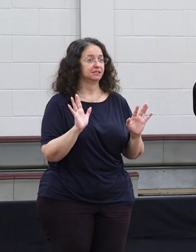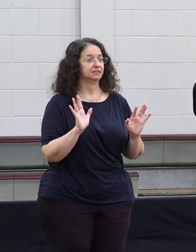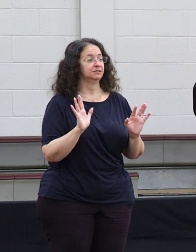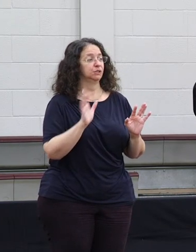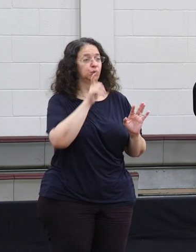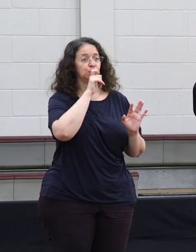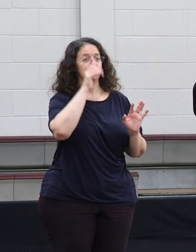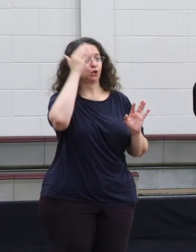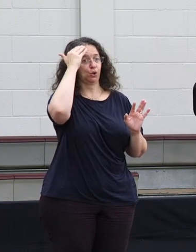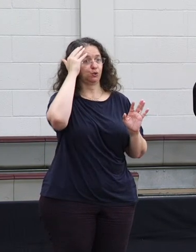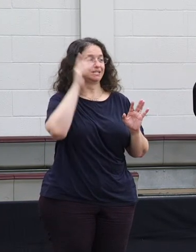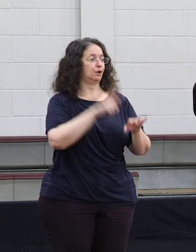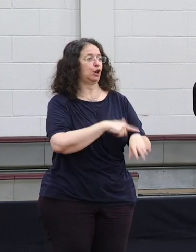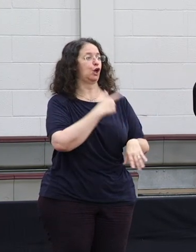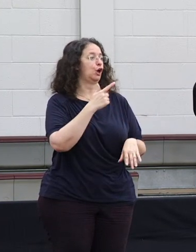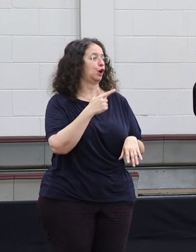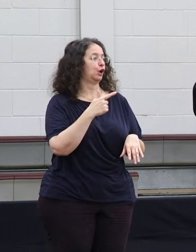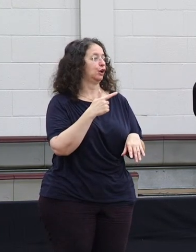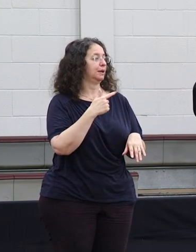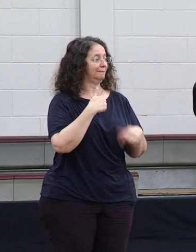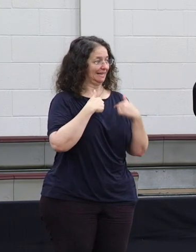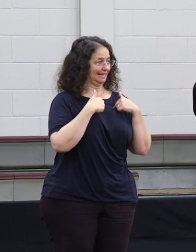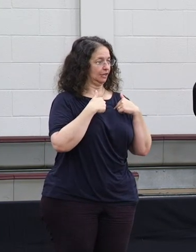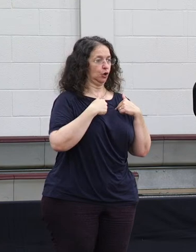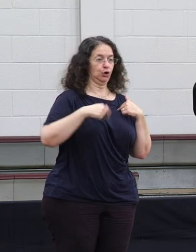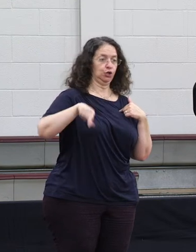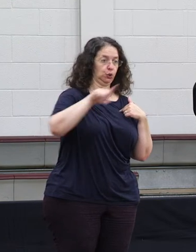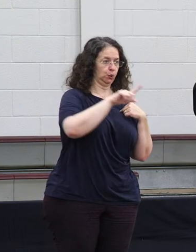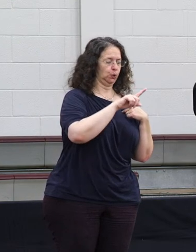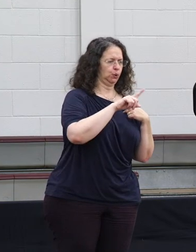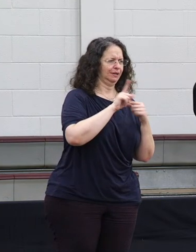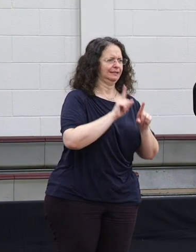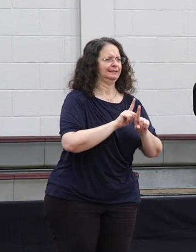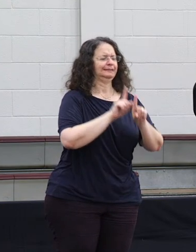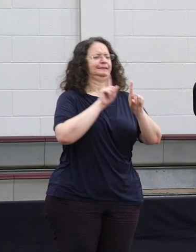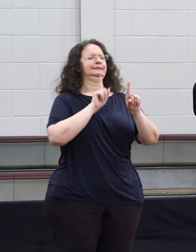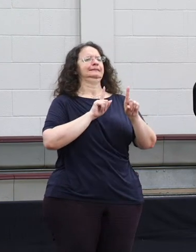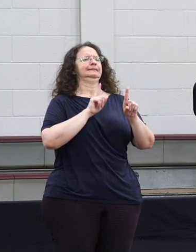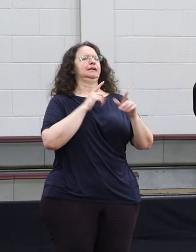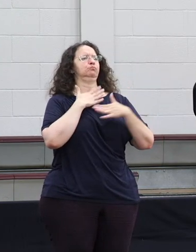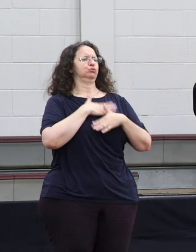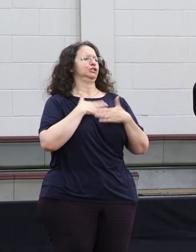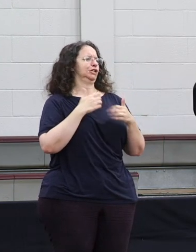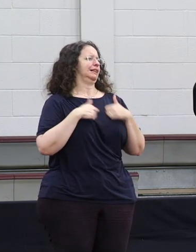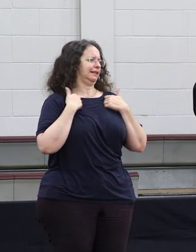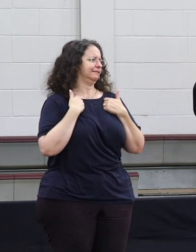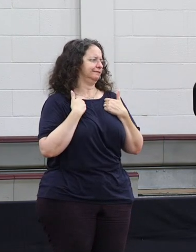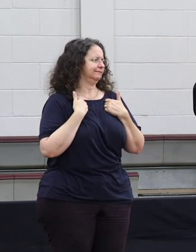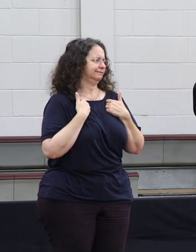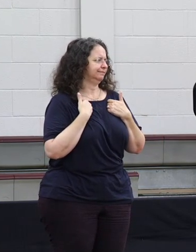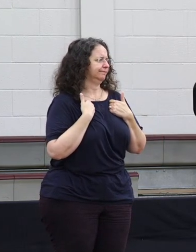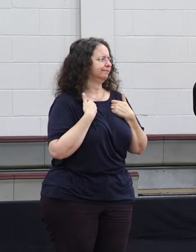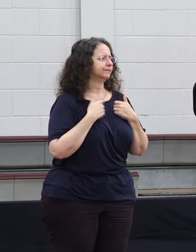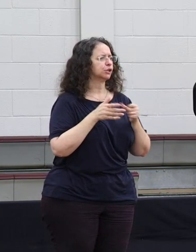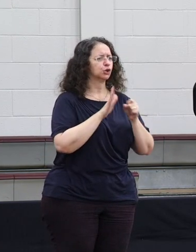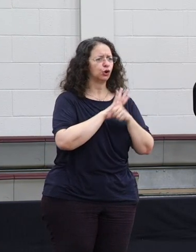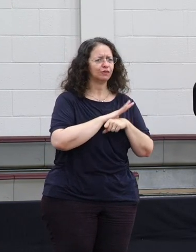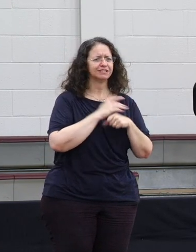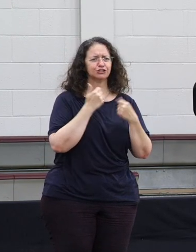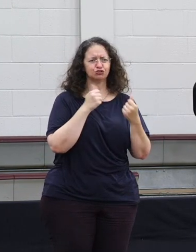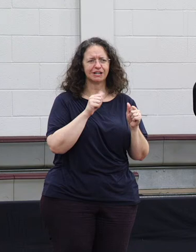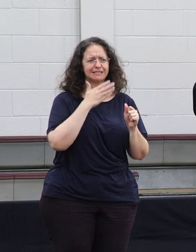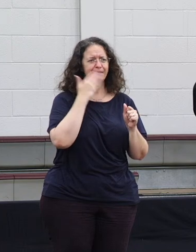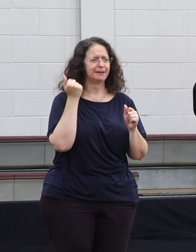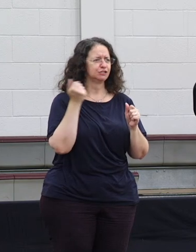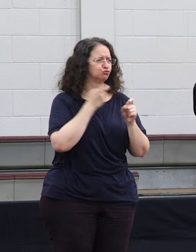knows how long it would have taken me, or any of you, to take a step back and appreciate life. COVID has tried its best to